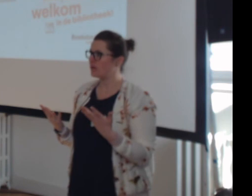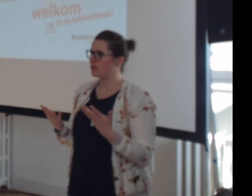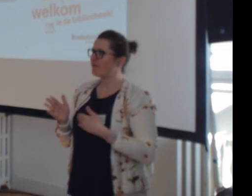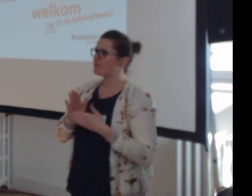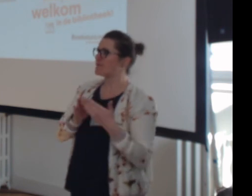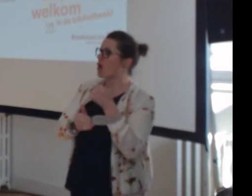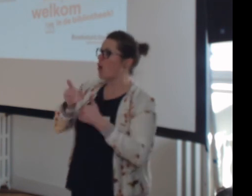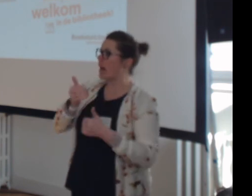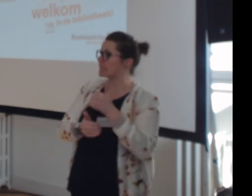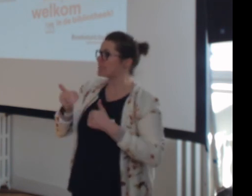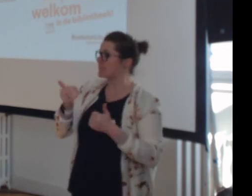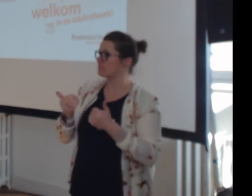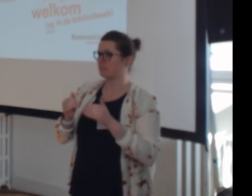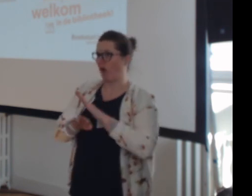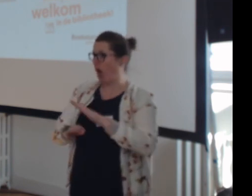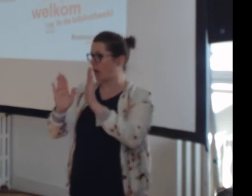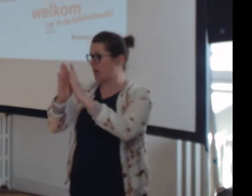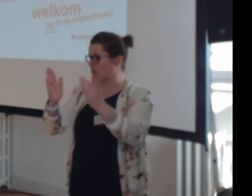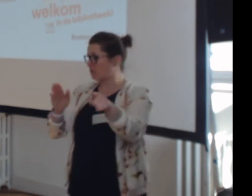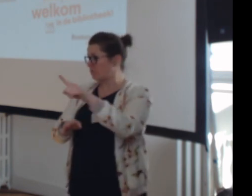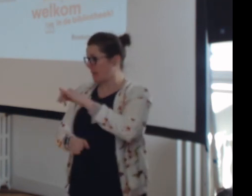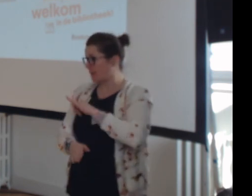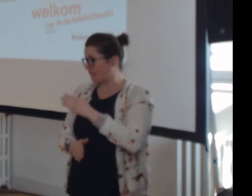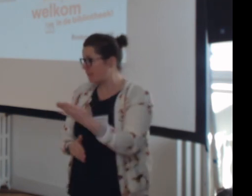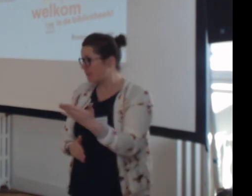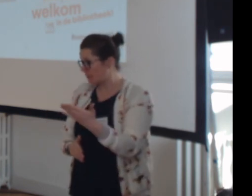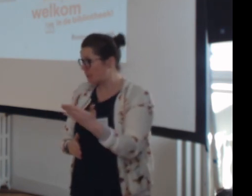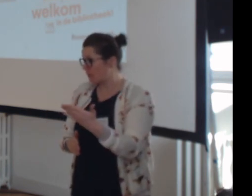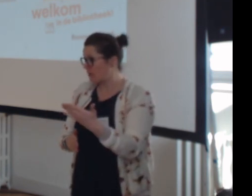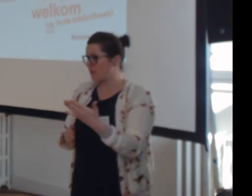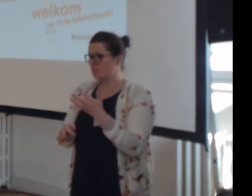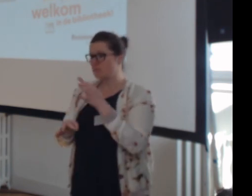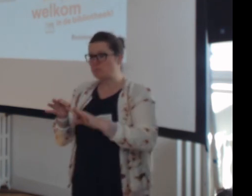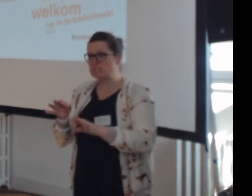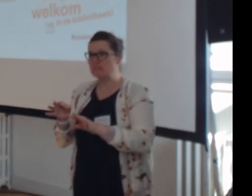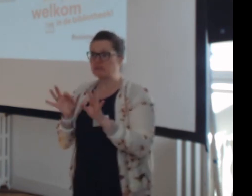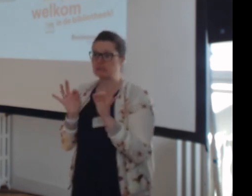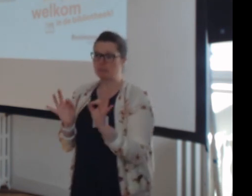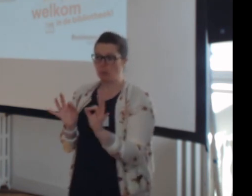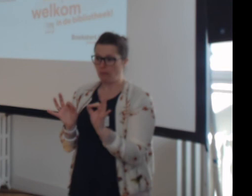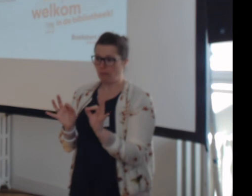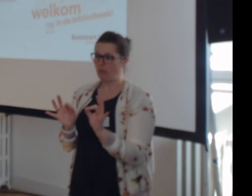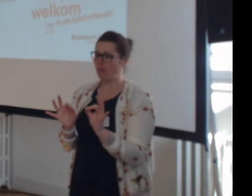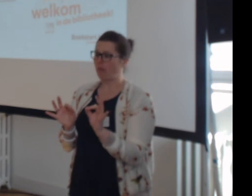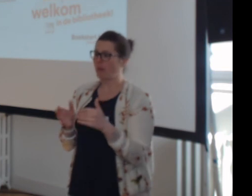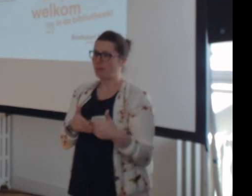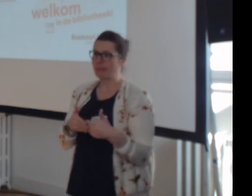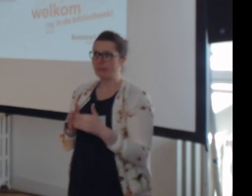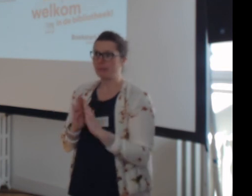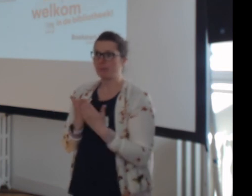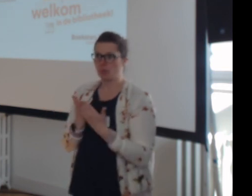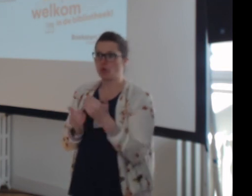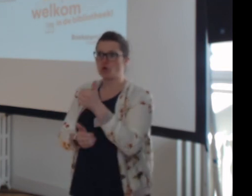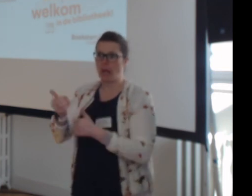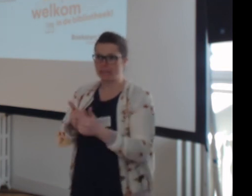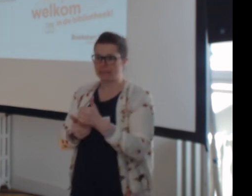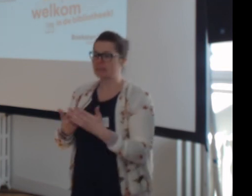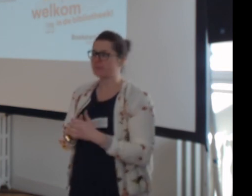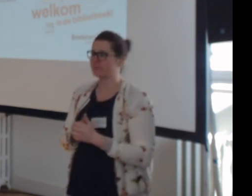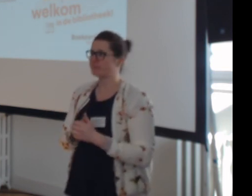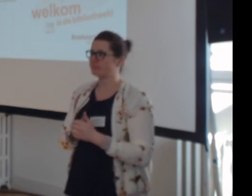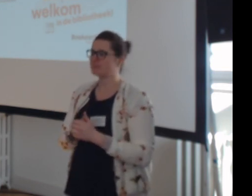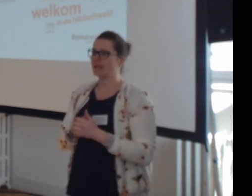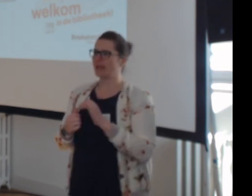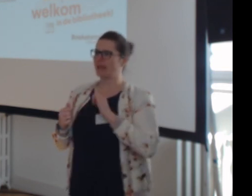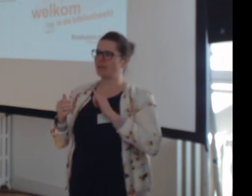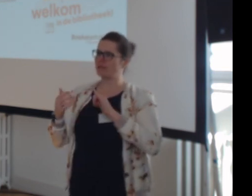the collections, all the libraries have specific, typical baby book collections, the cartoon